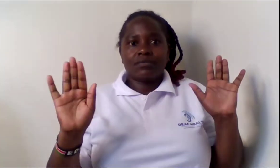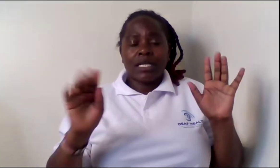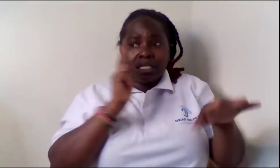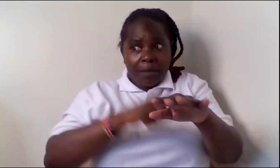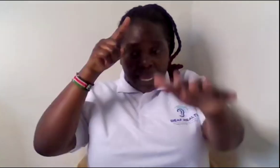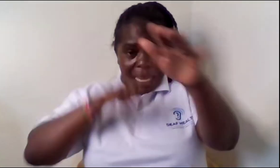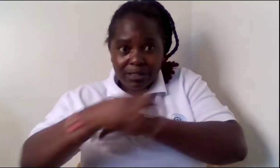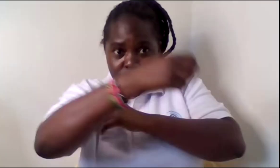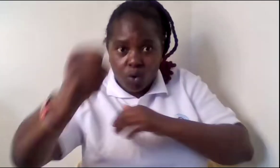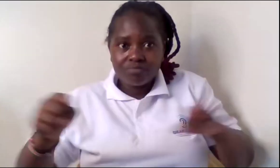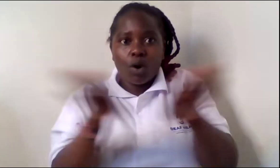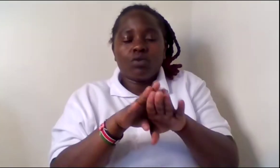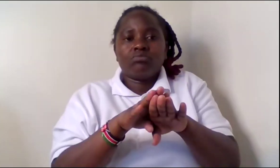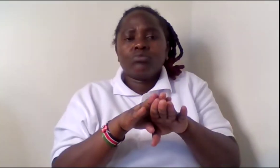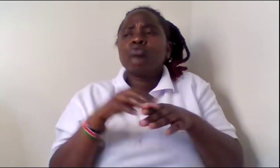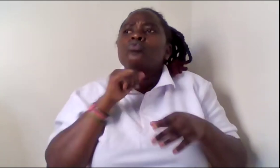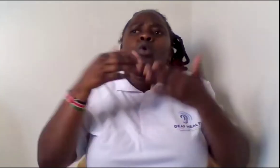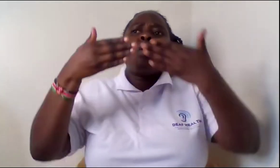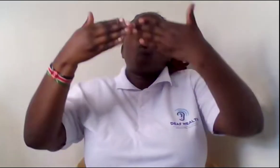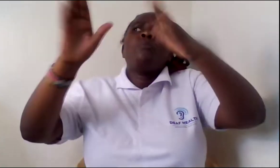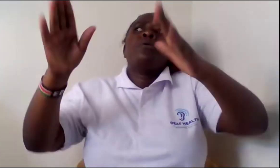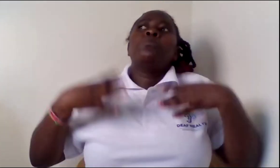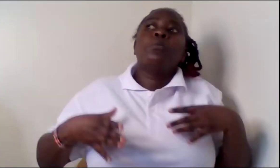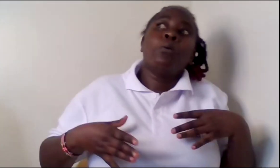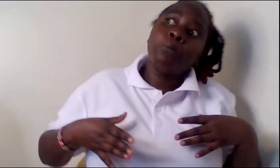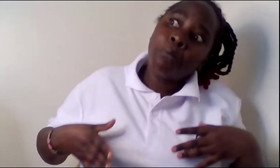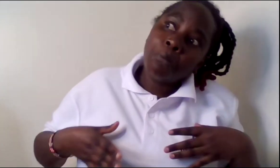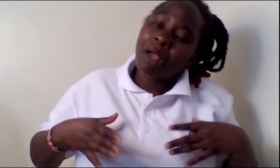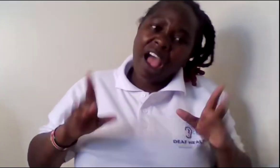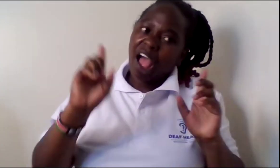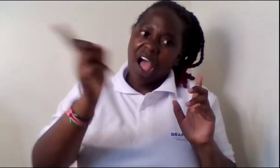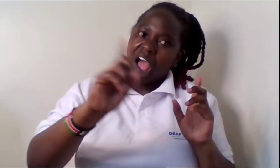open area where anyone passing by should hear the conversation.